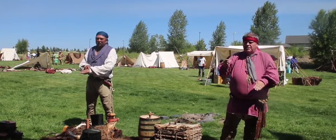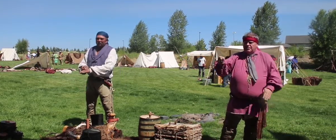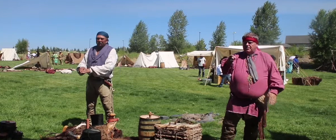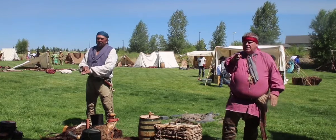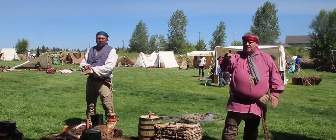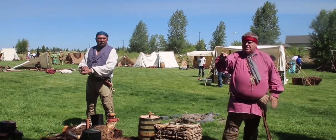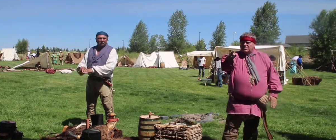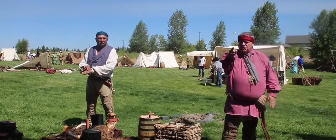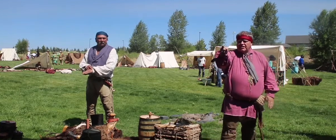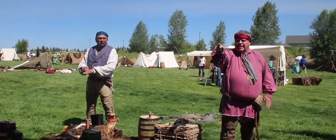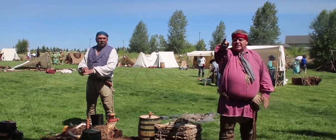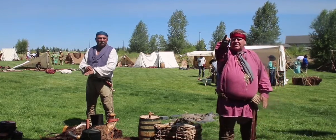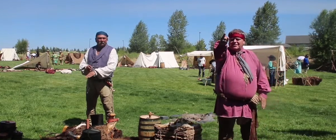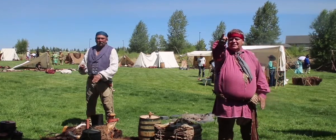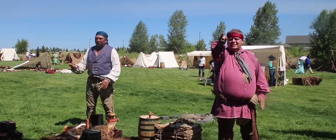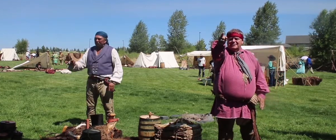the snake.